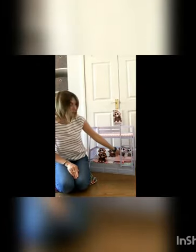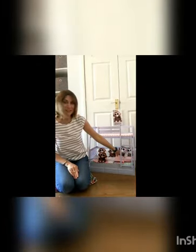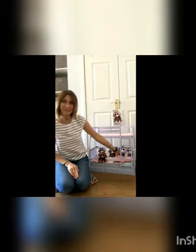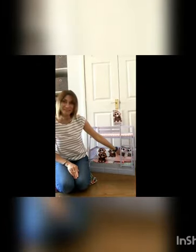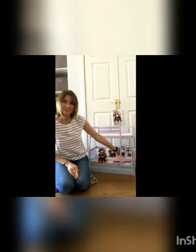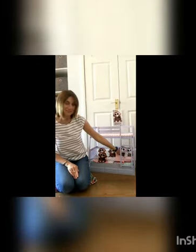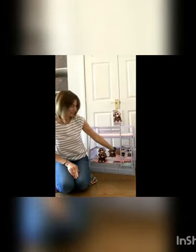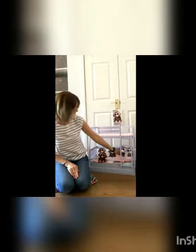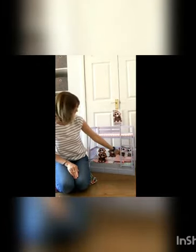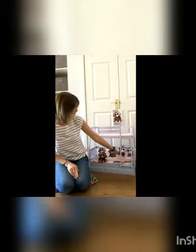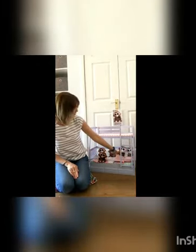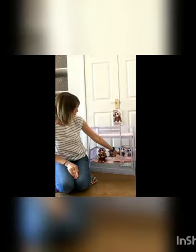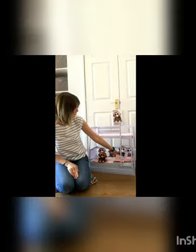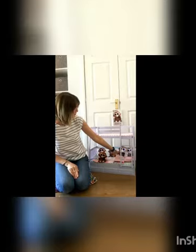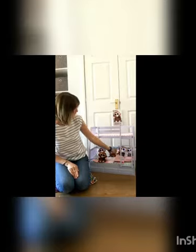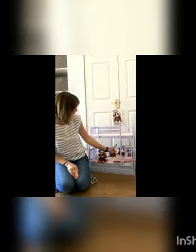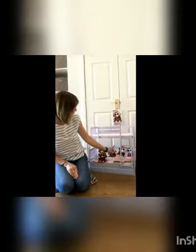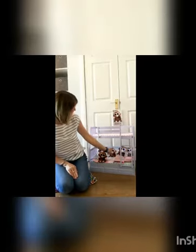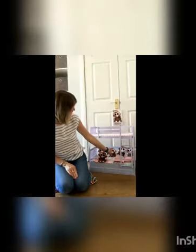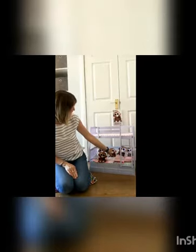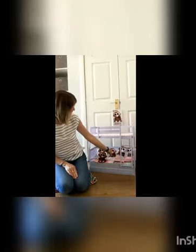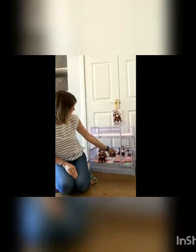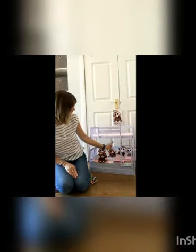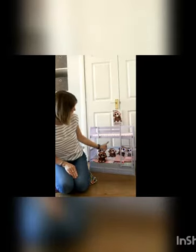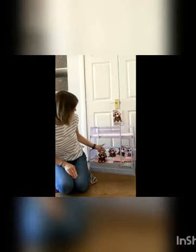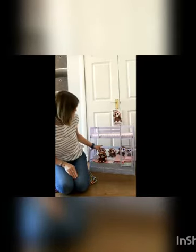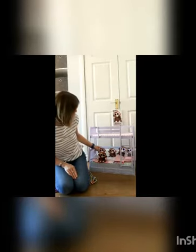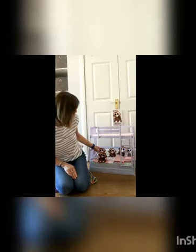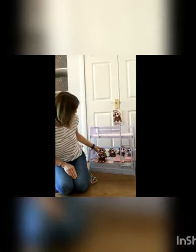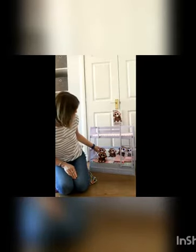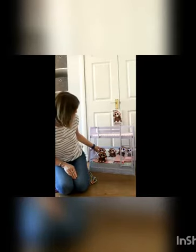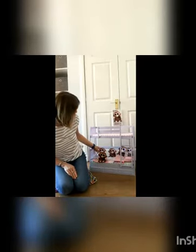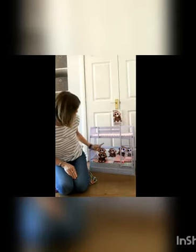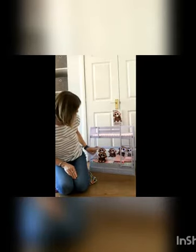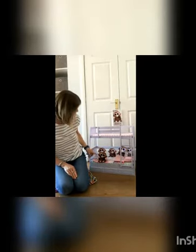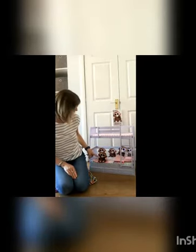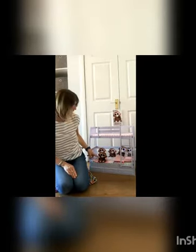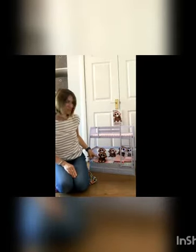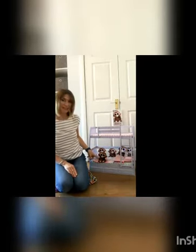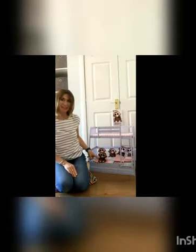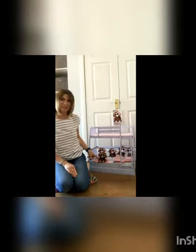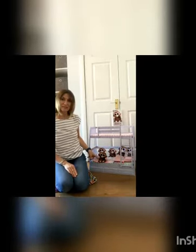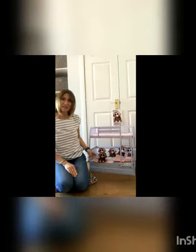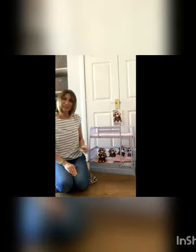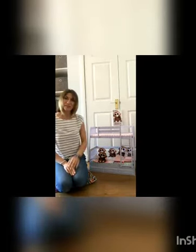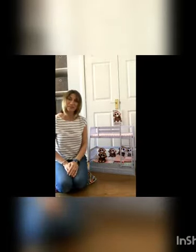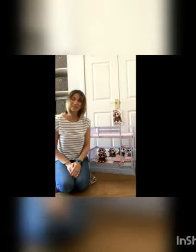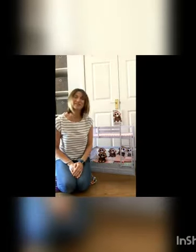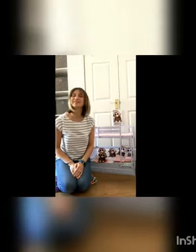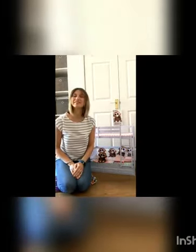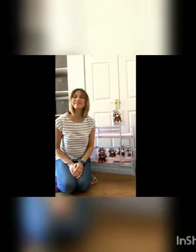One, two, three, four, five.